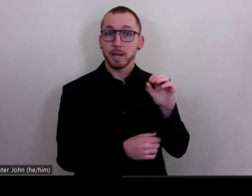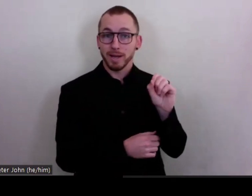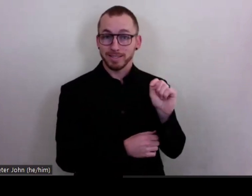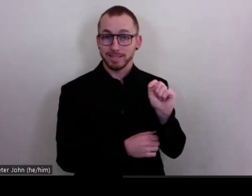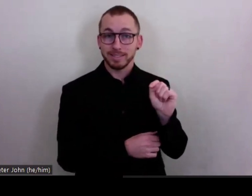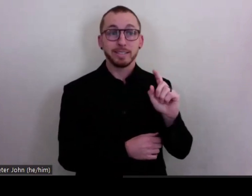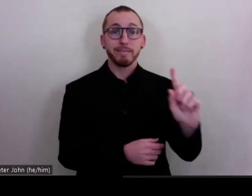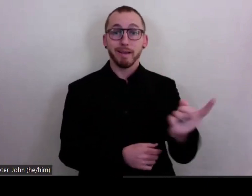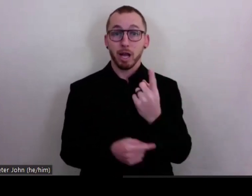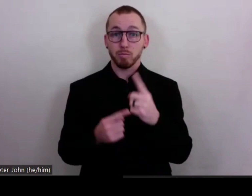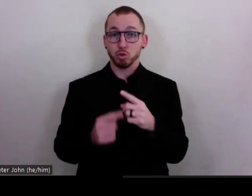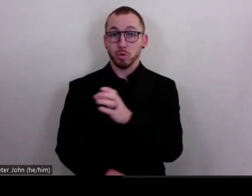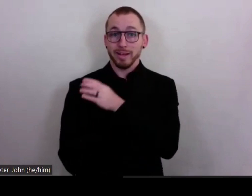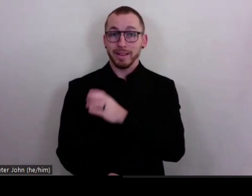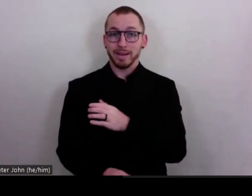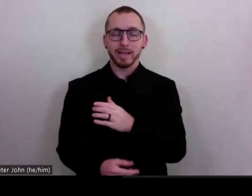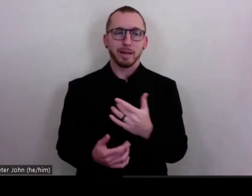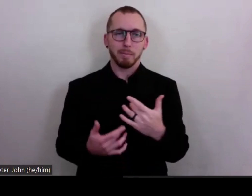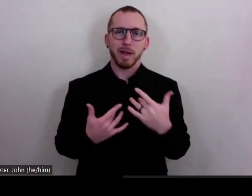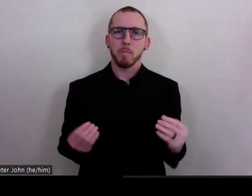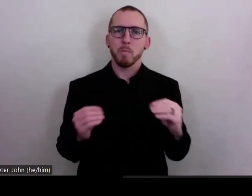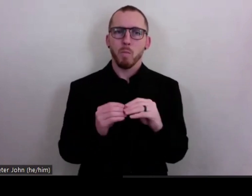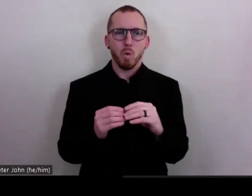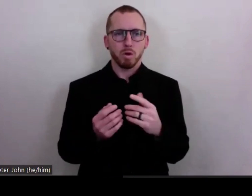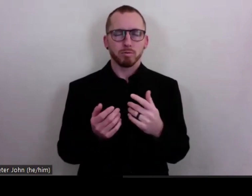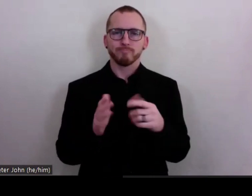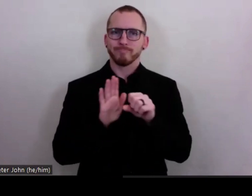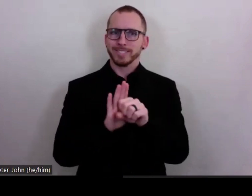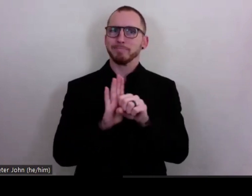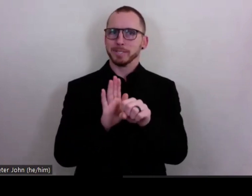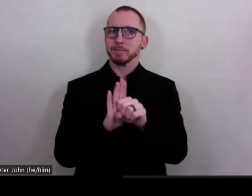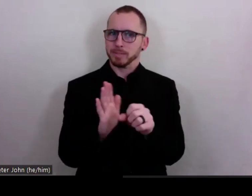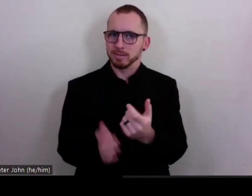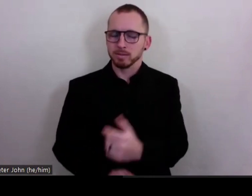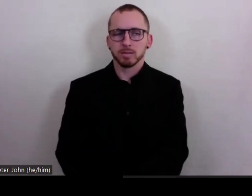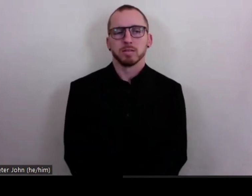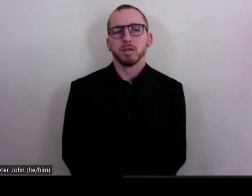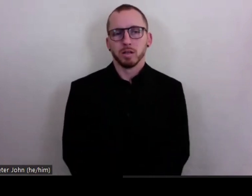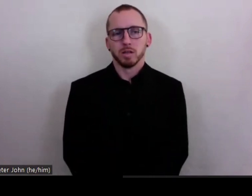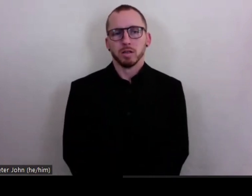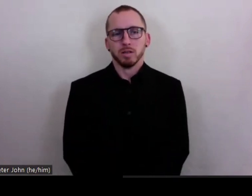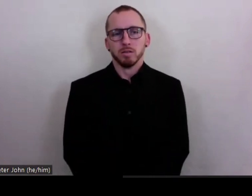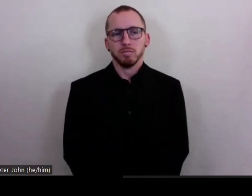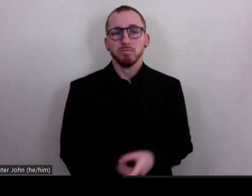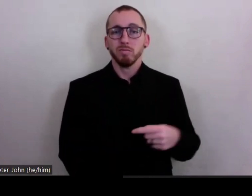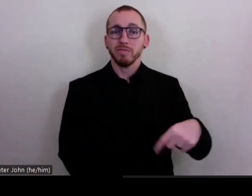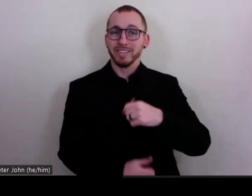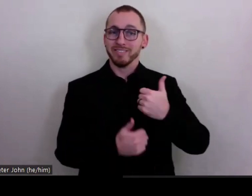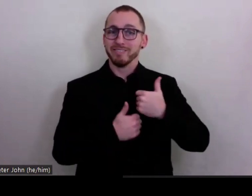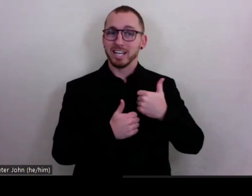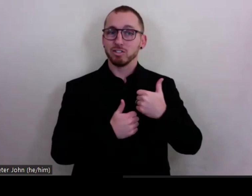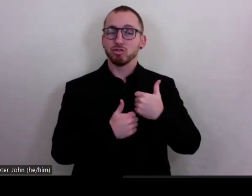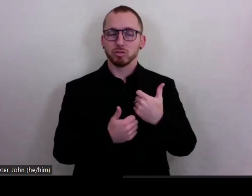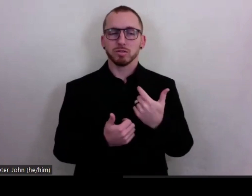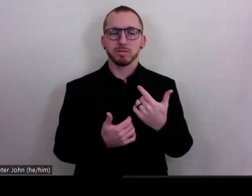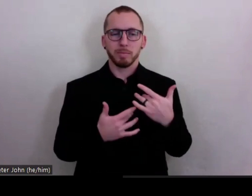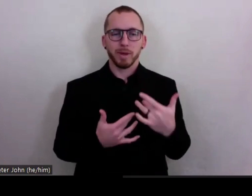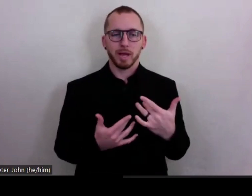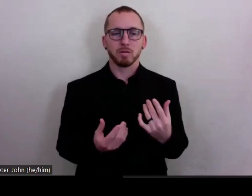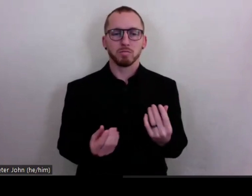with, they're more symptomatic. Okay, so these are the veterans that come in with the higher acuity